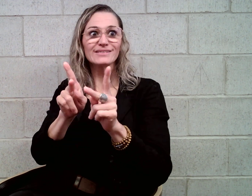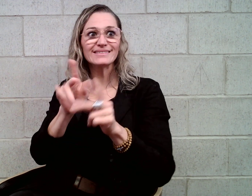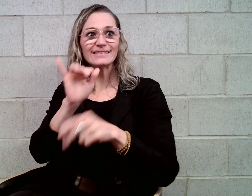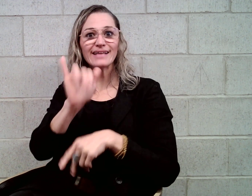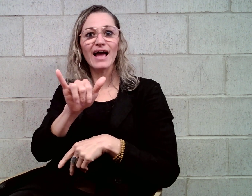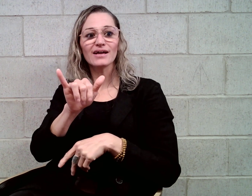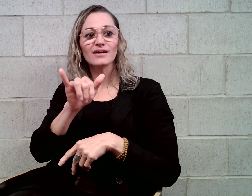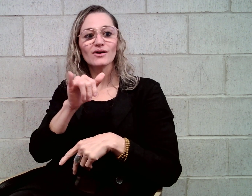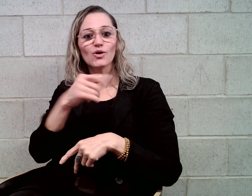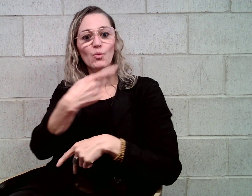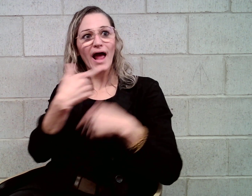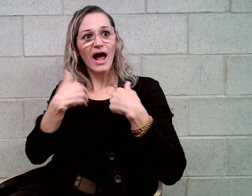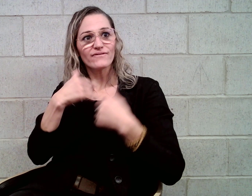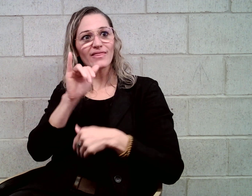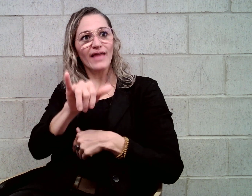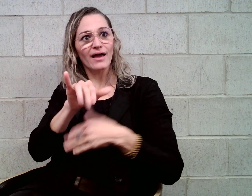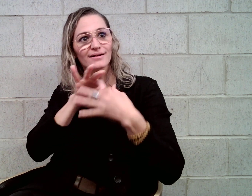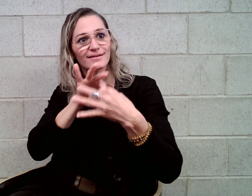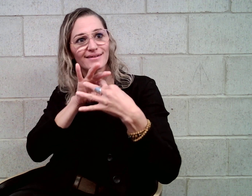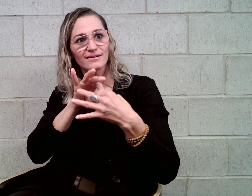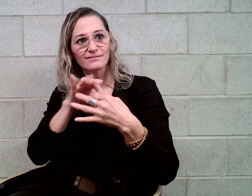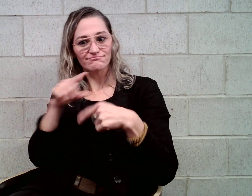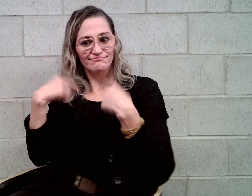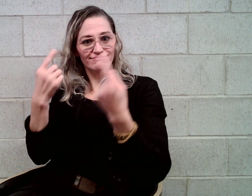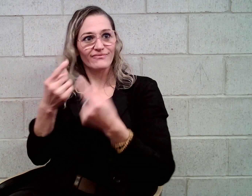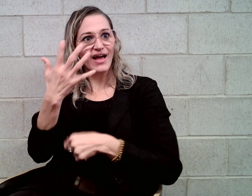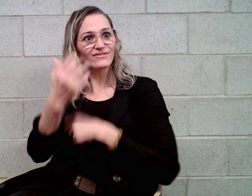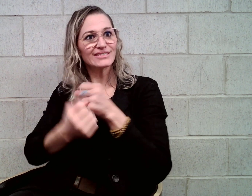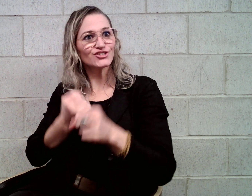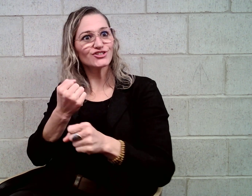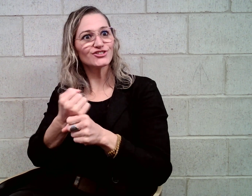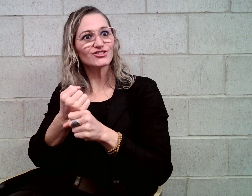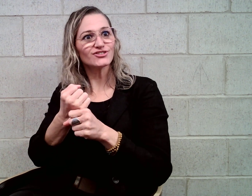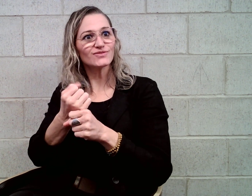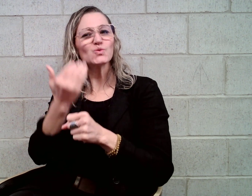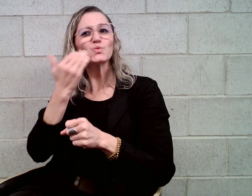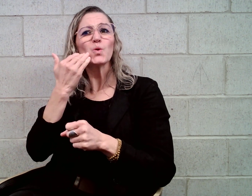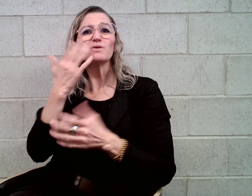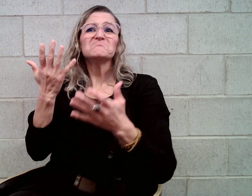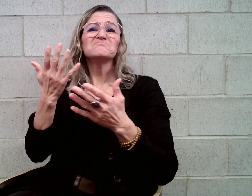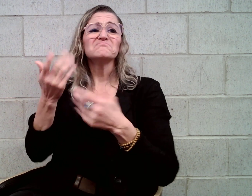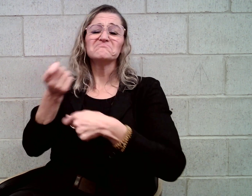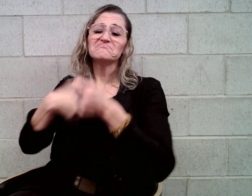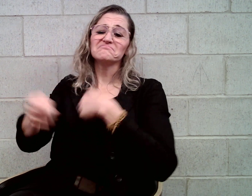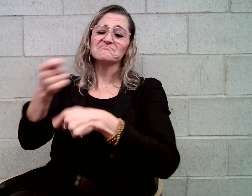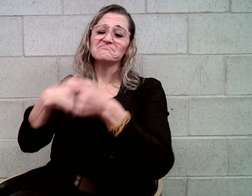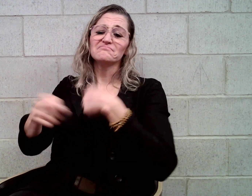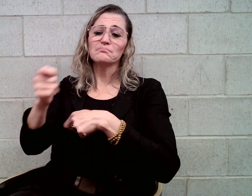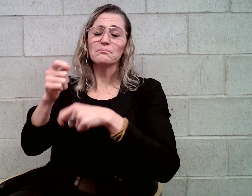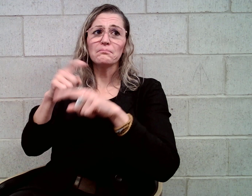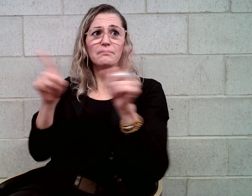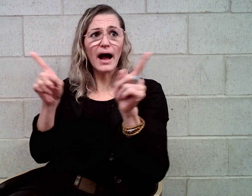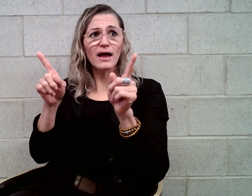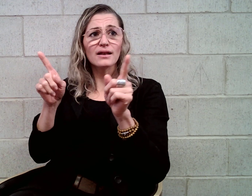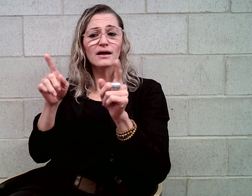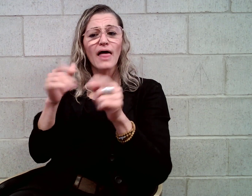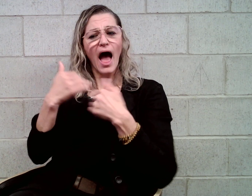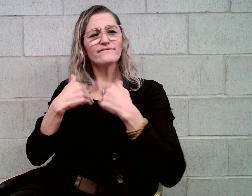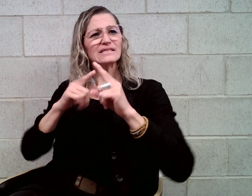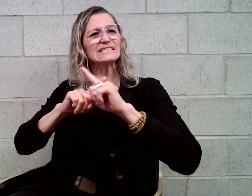And it's a rare opportunity that we can have this kind of relationship that we've had over the last 5 years. Often people come and